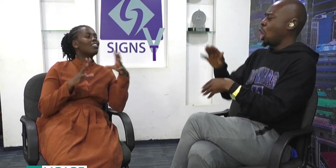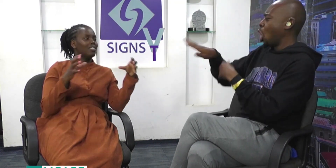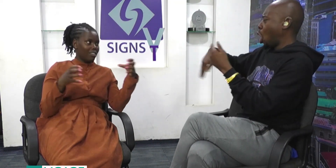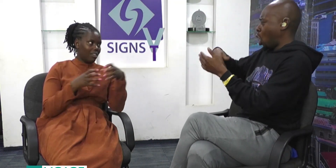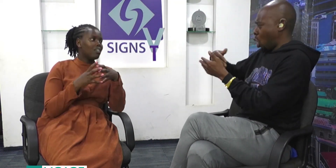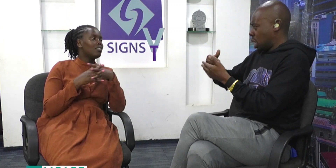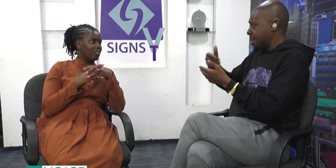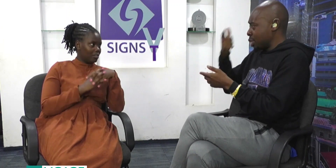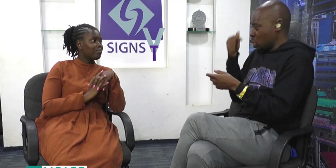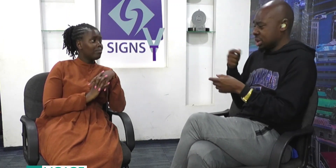because